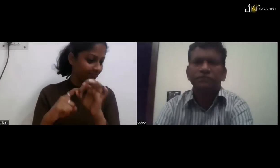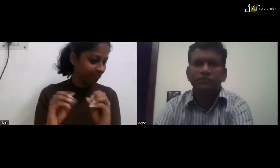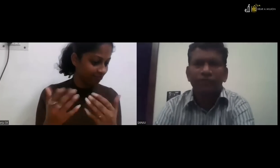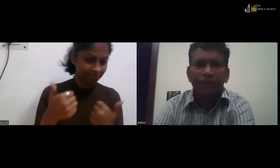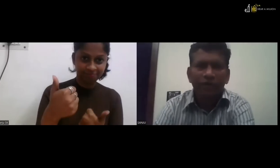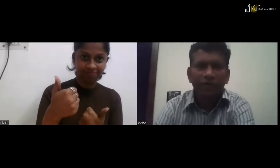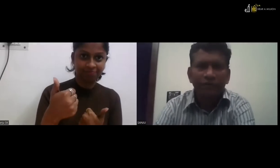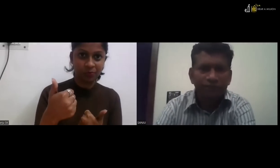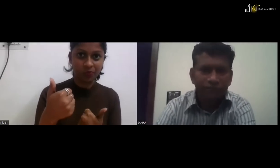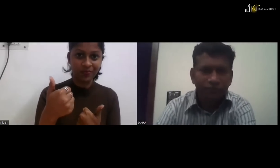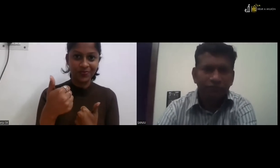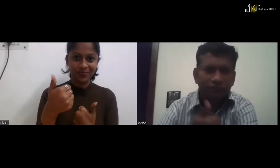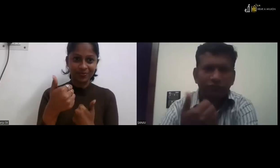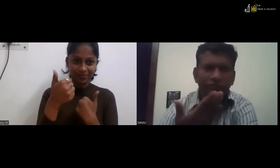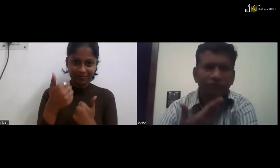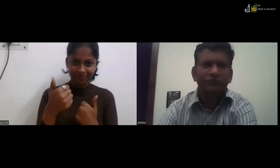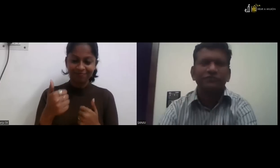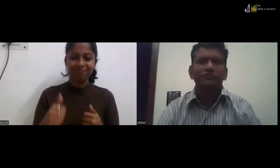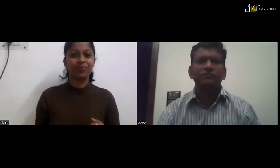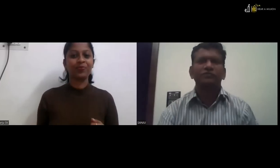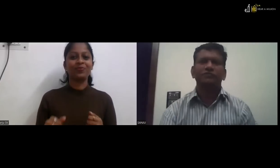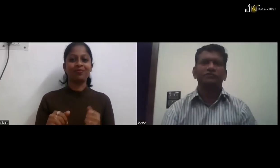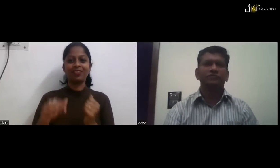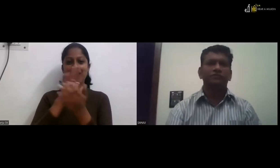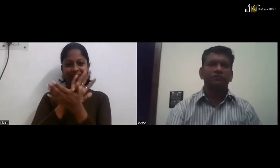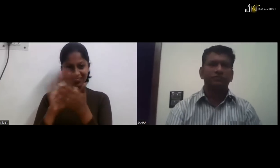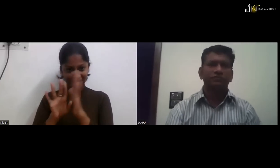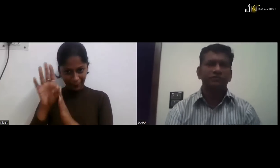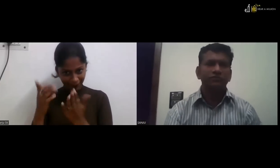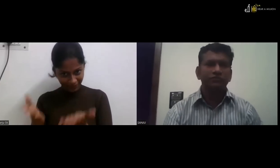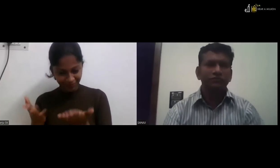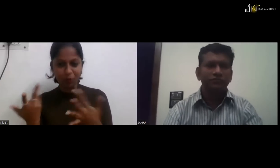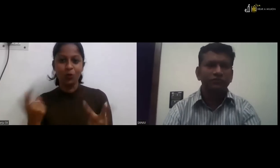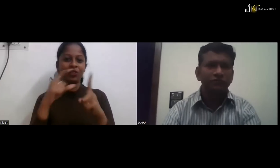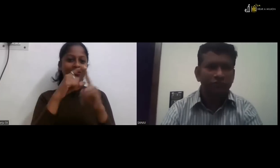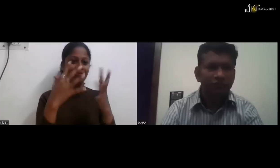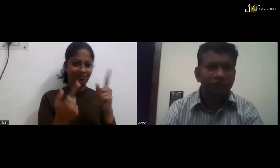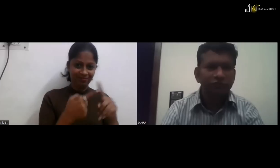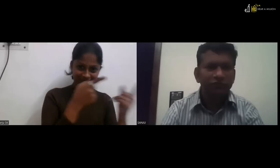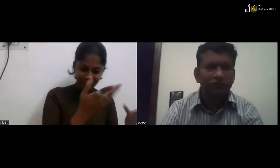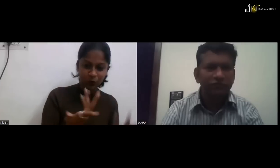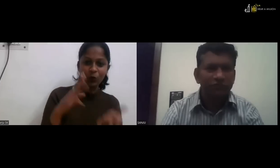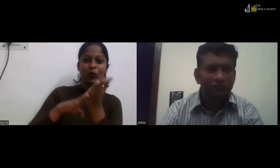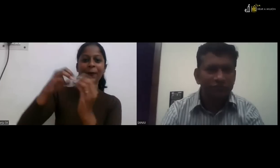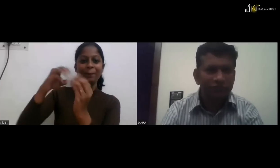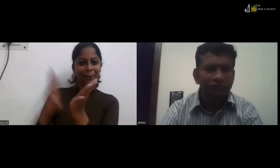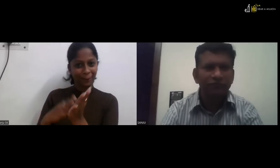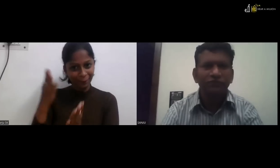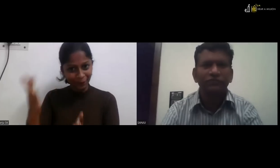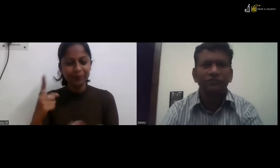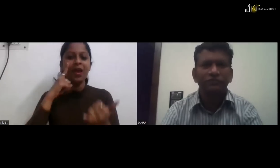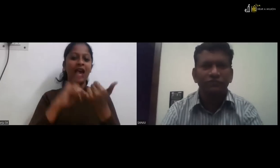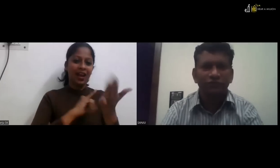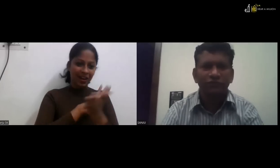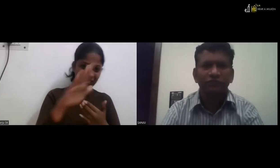can't see you much clearly. Okay, so we will be trying that everyone can see you well. So, when we talk